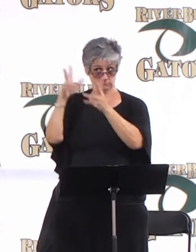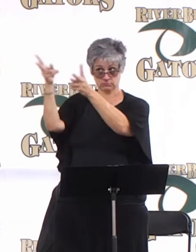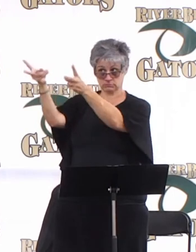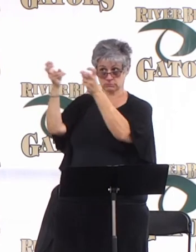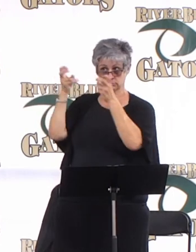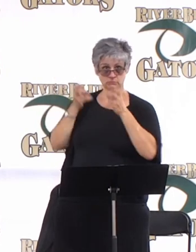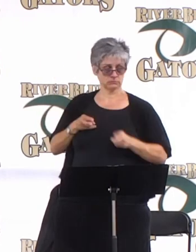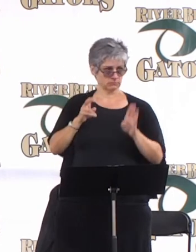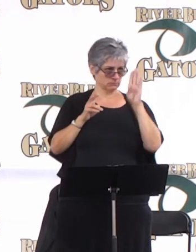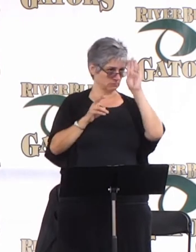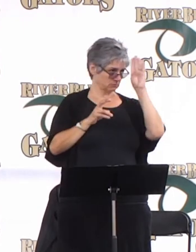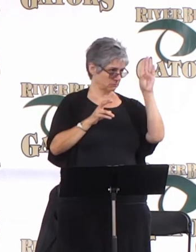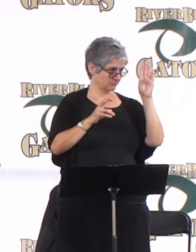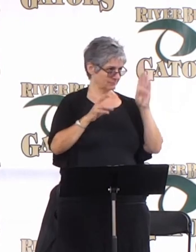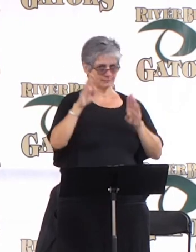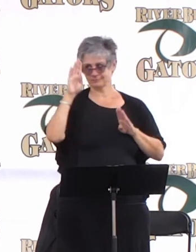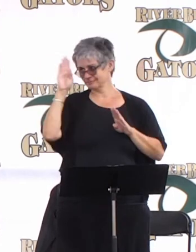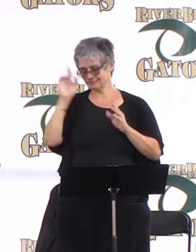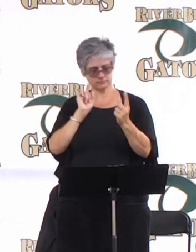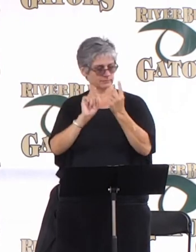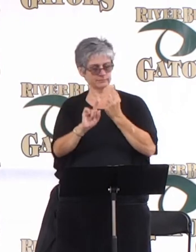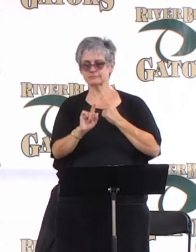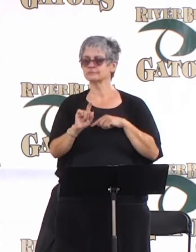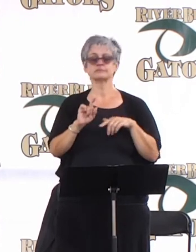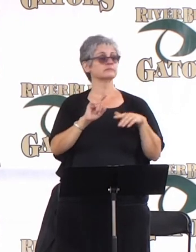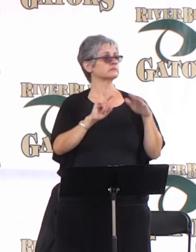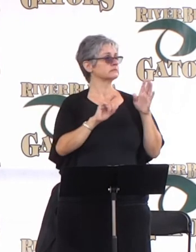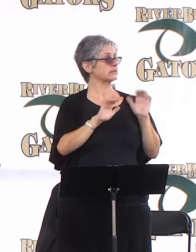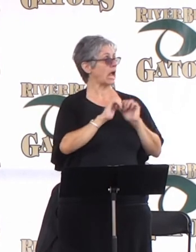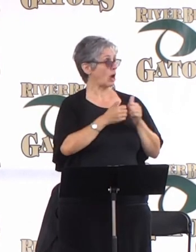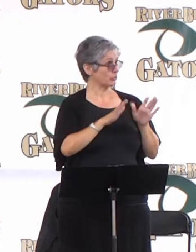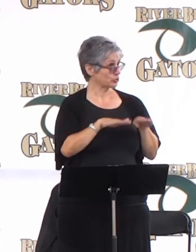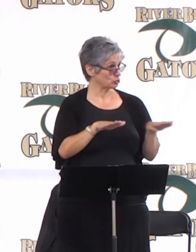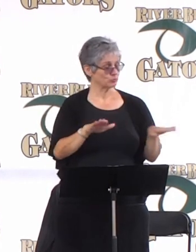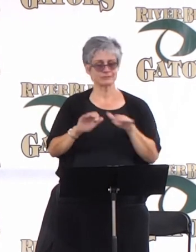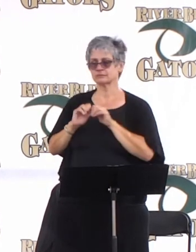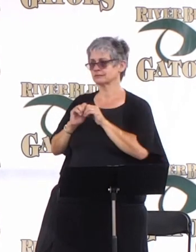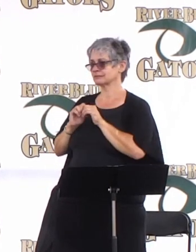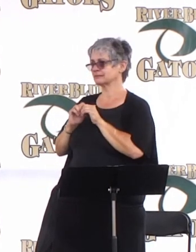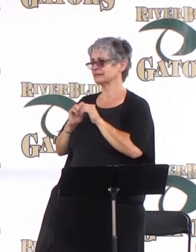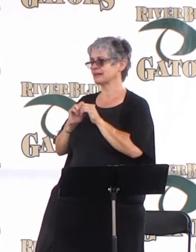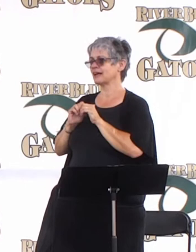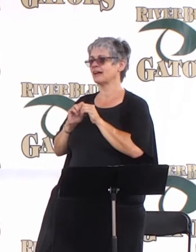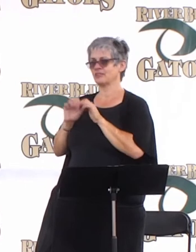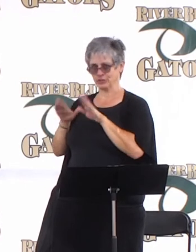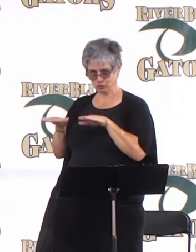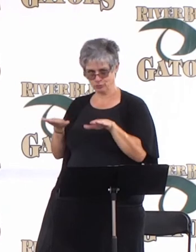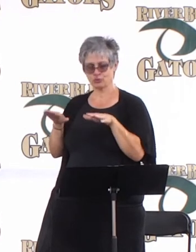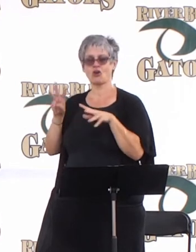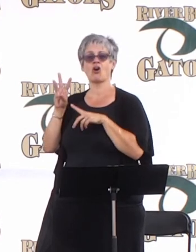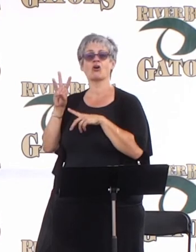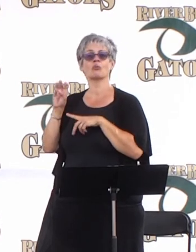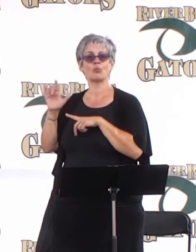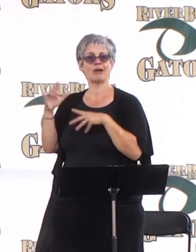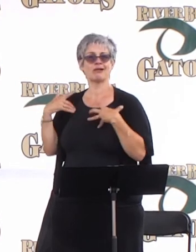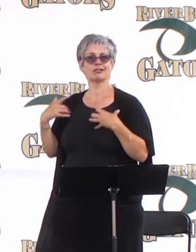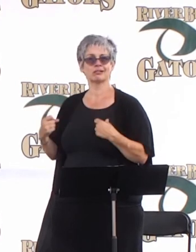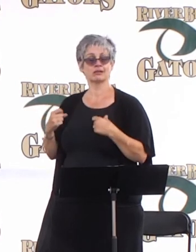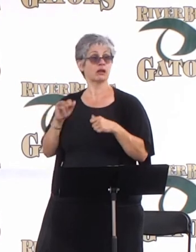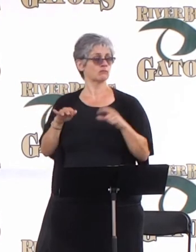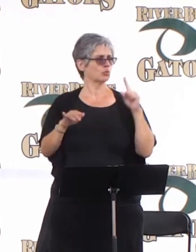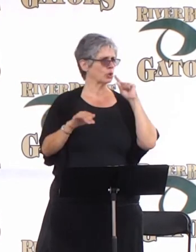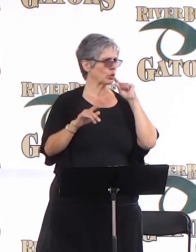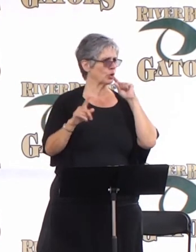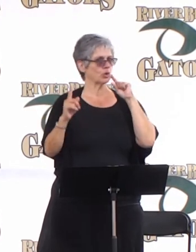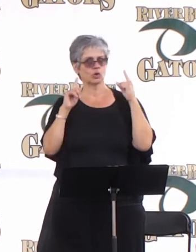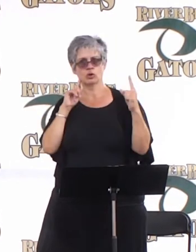to greeting each other with this daily question, and how are the children? I wonder if we heard that question and passed it along to